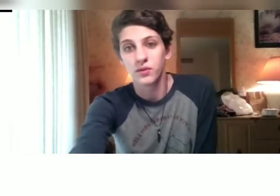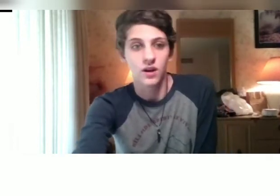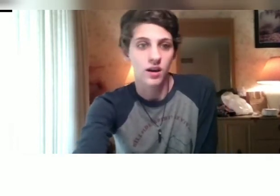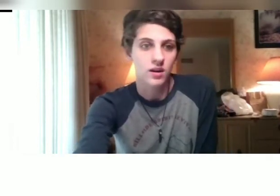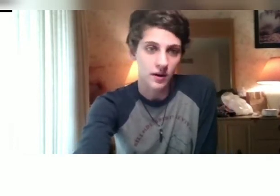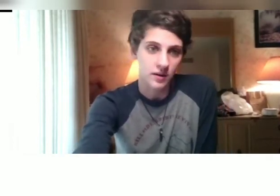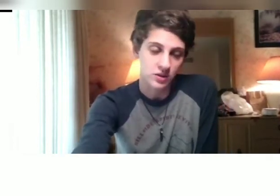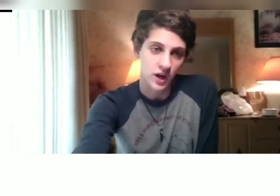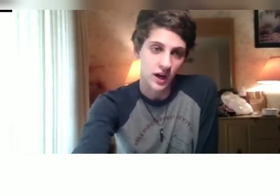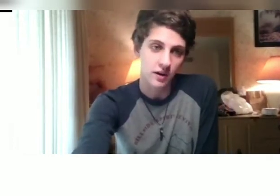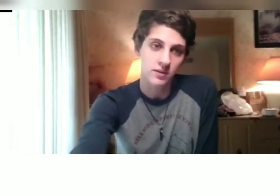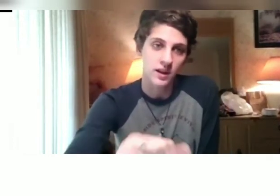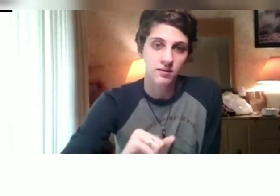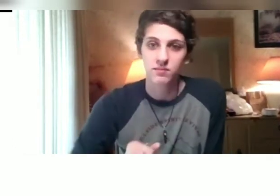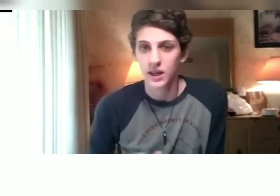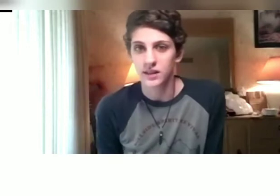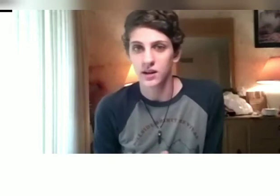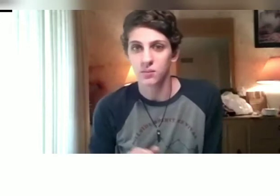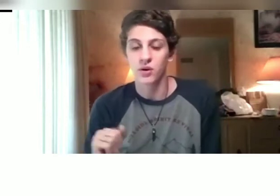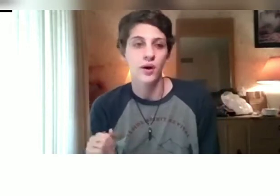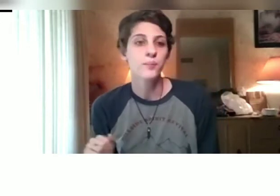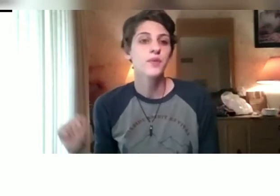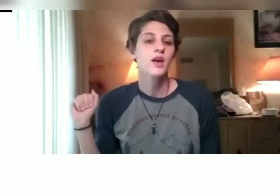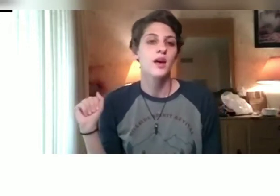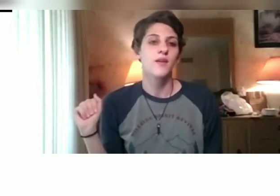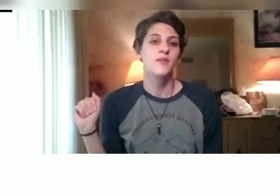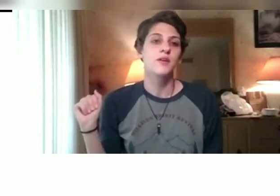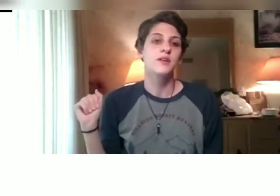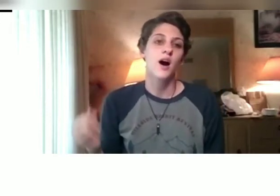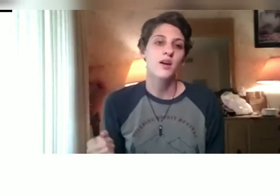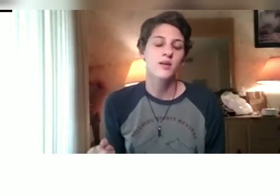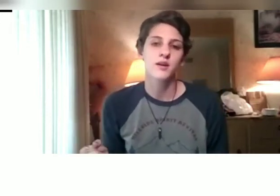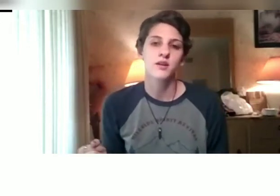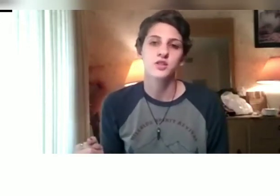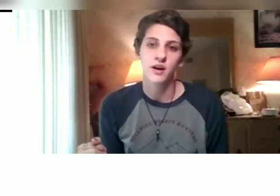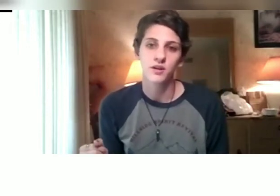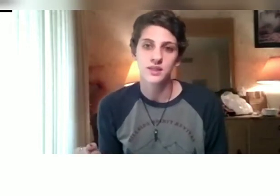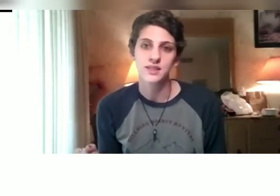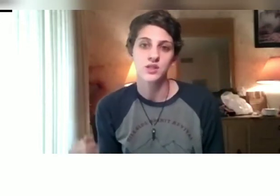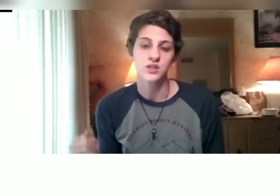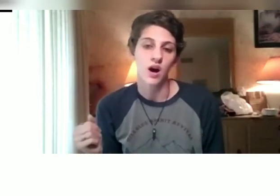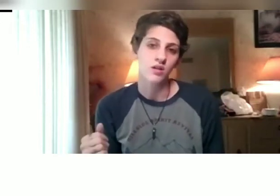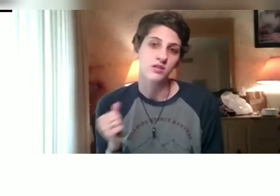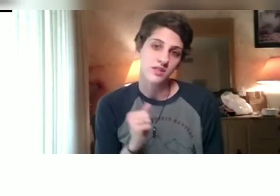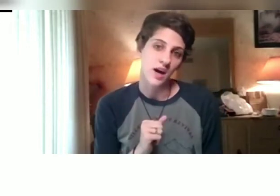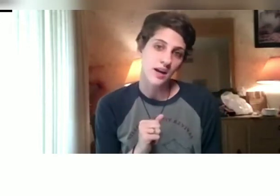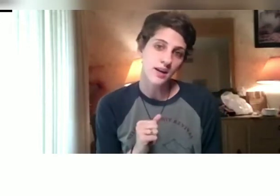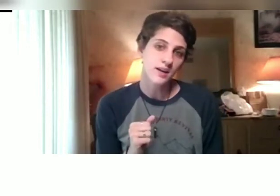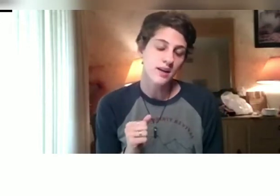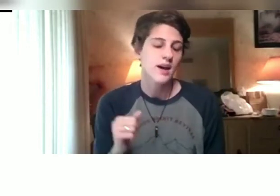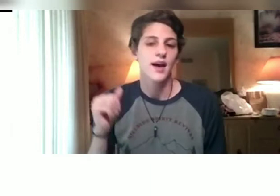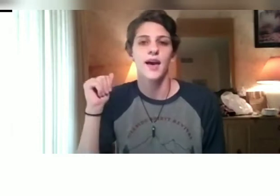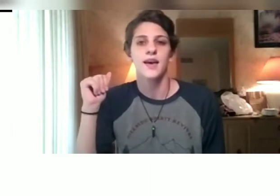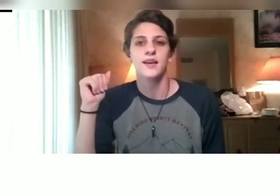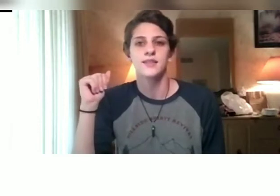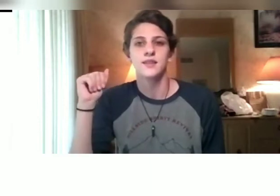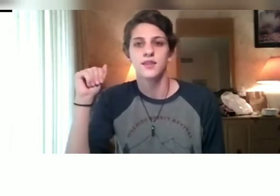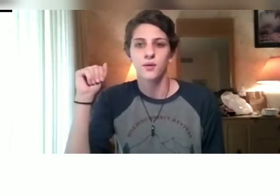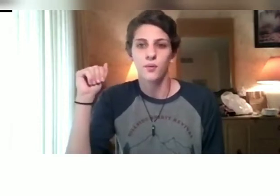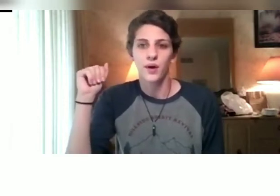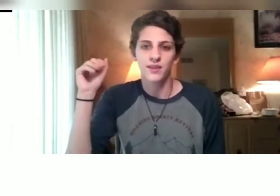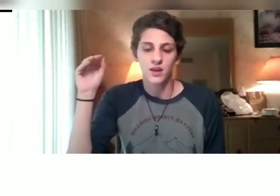Or if you're talking about your child, that ended up going well. If you're talking about your child, you can say daughter or son.